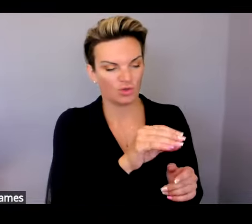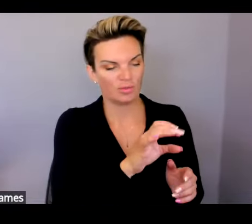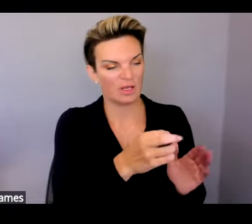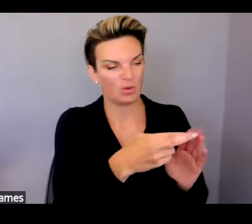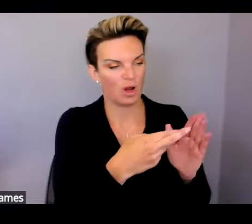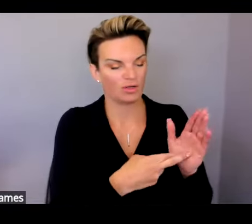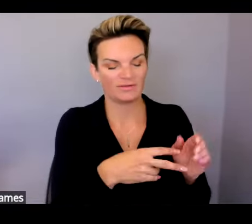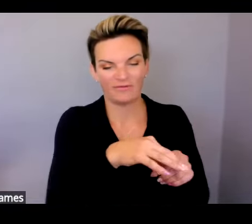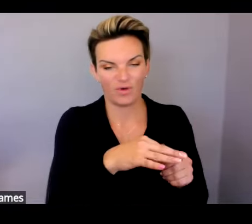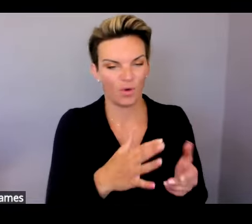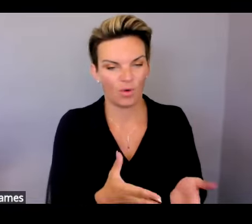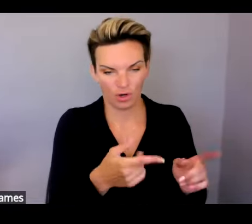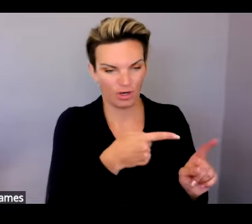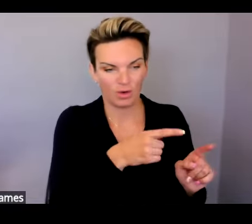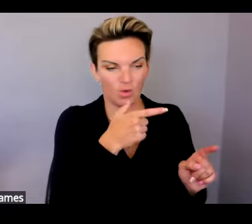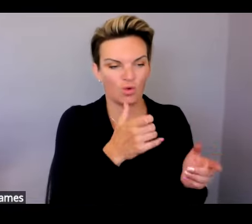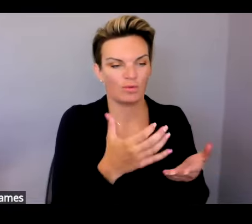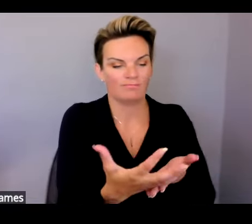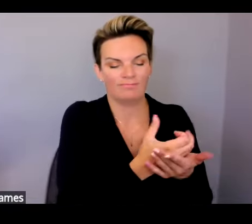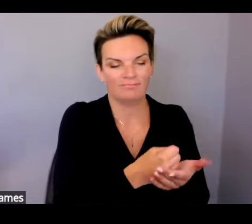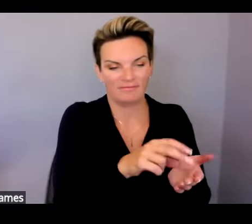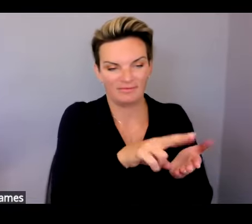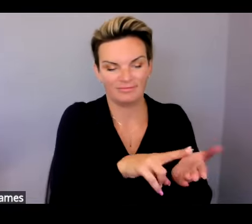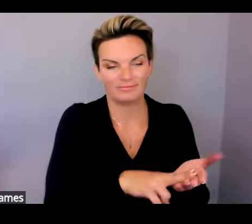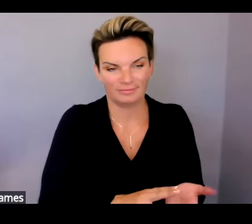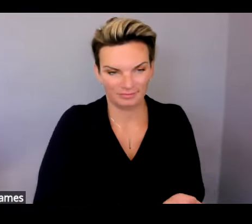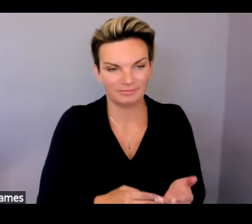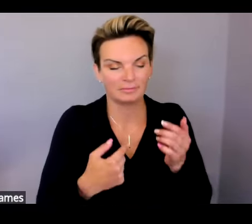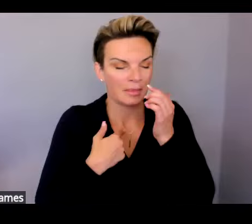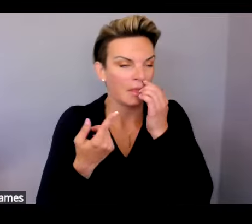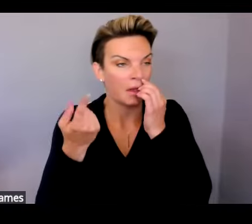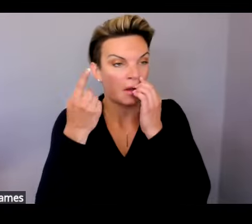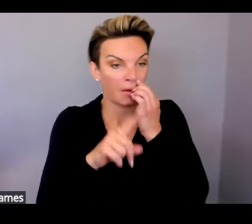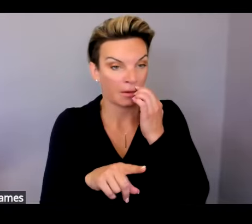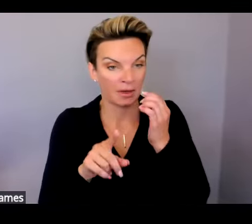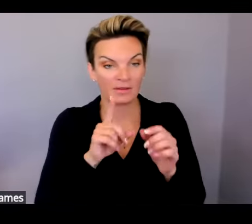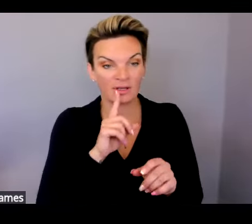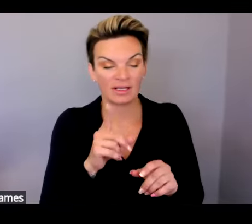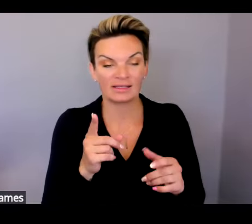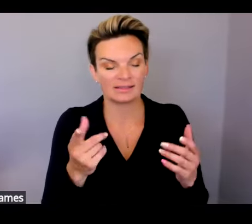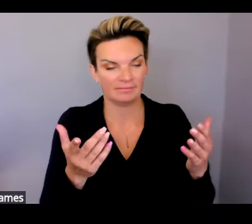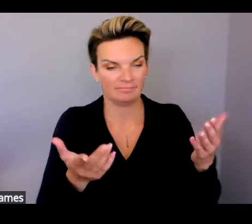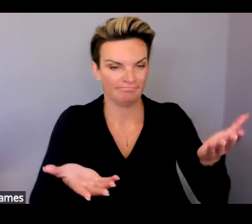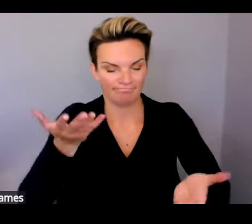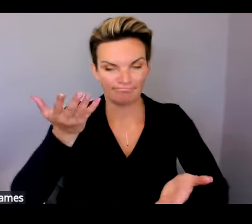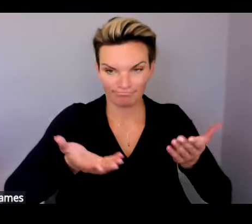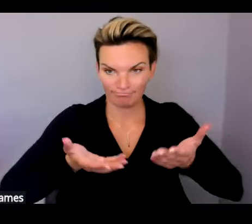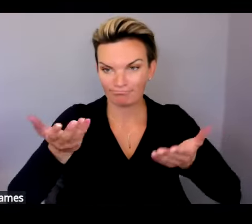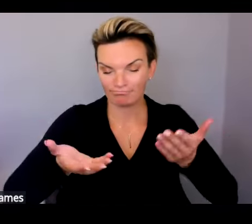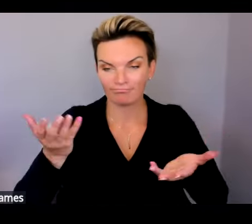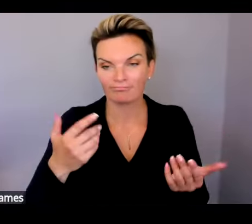think, there is a balance. I do agree. There is definitely a balance with it. And I think